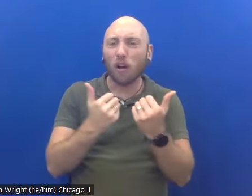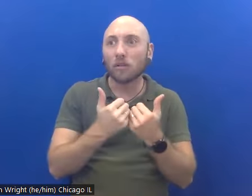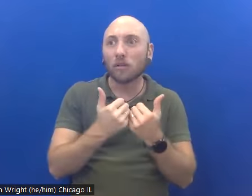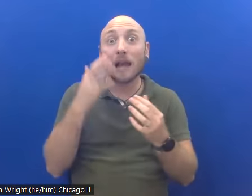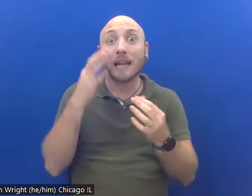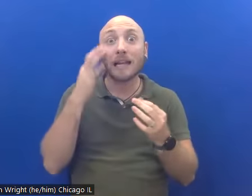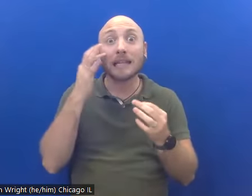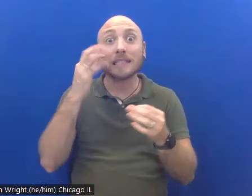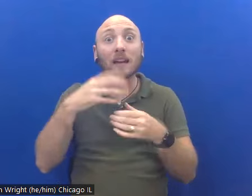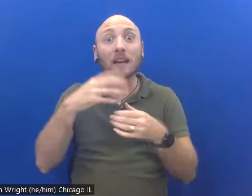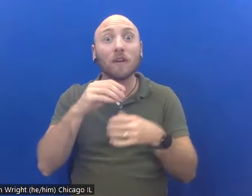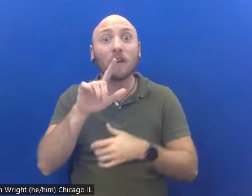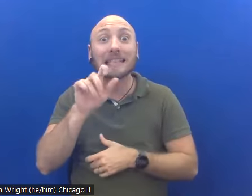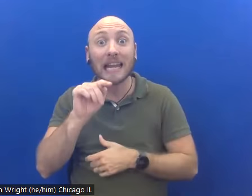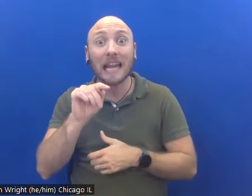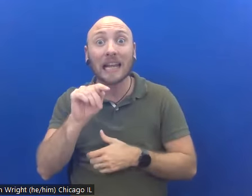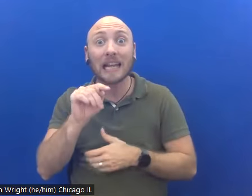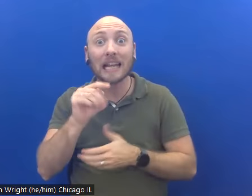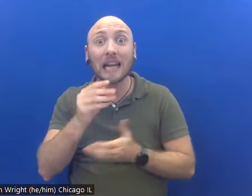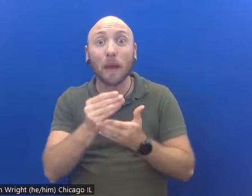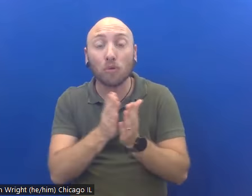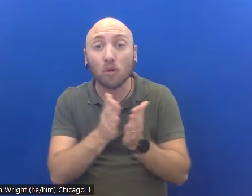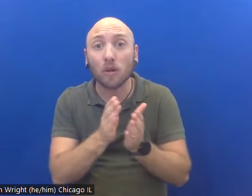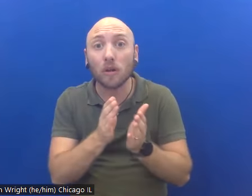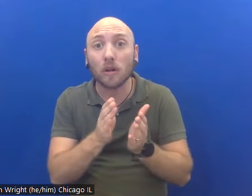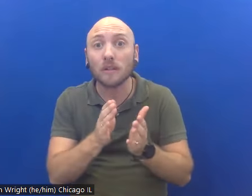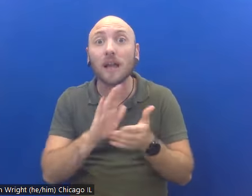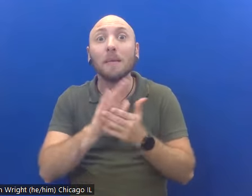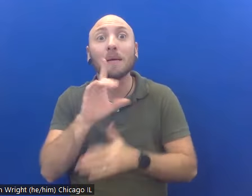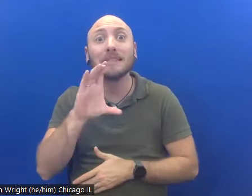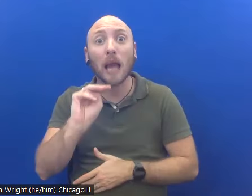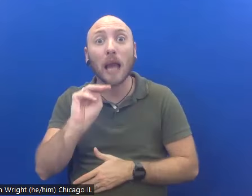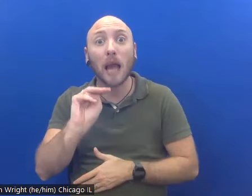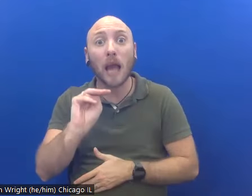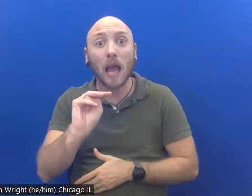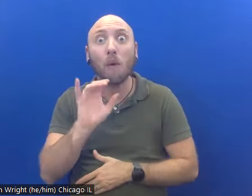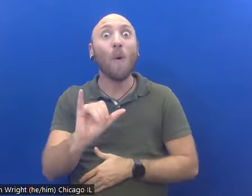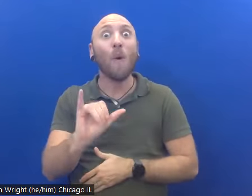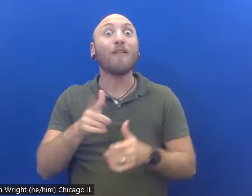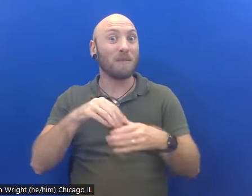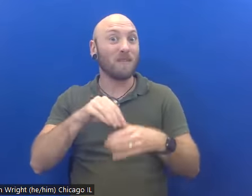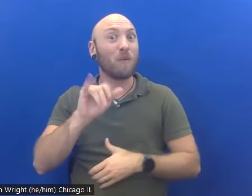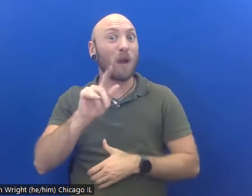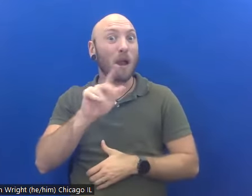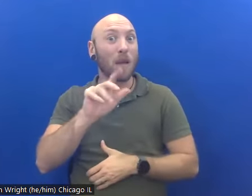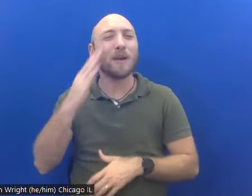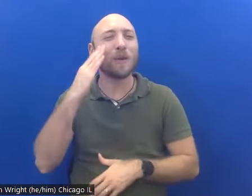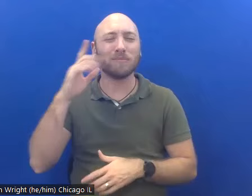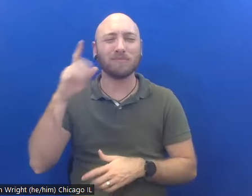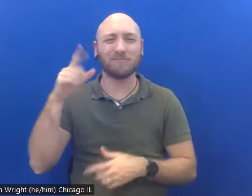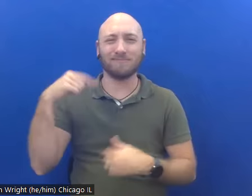and that's how I eventually got involved with young people. Because for a while, I thought young people in AA, that's like